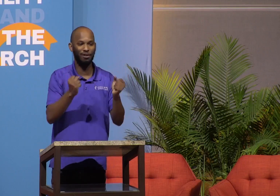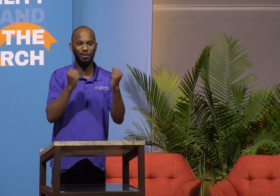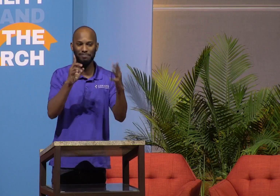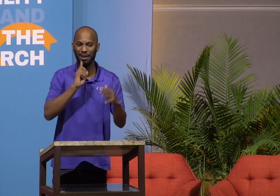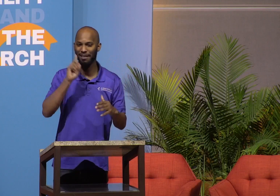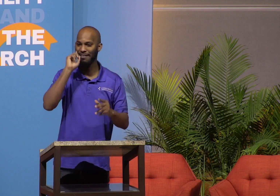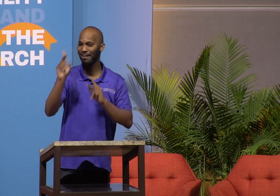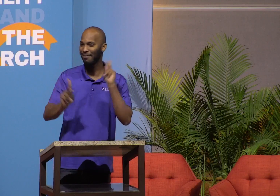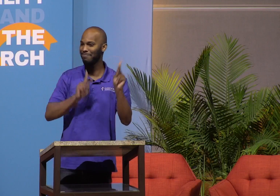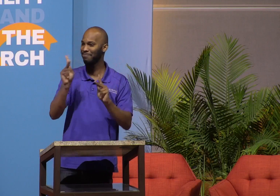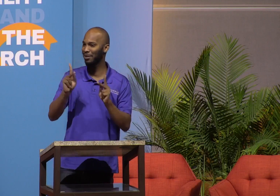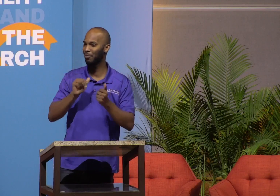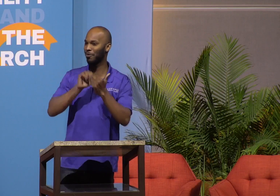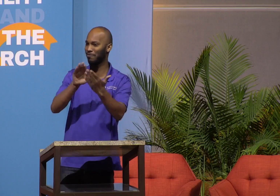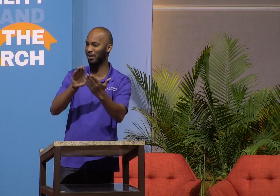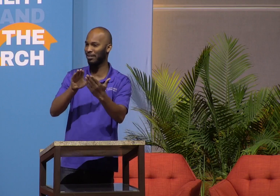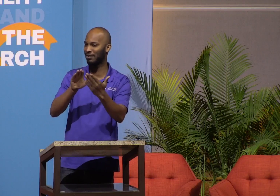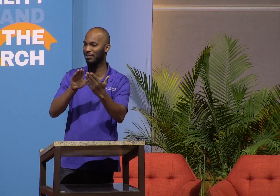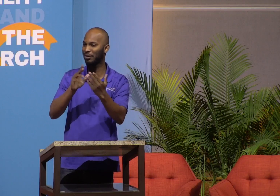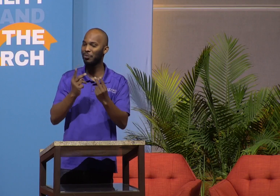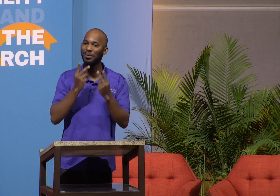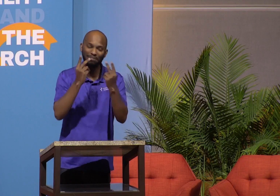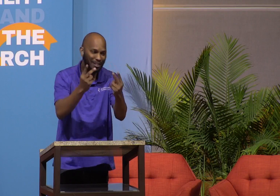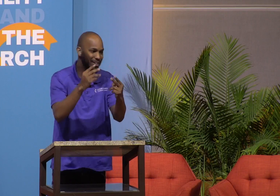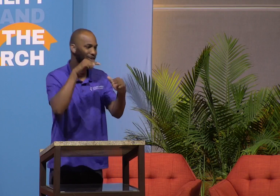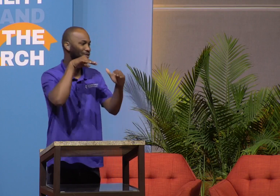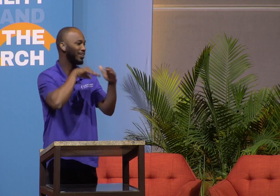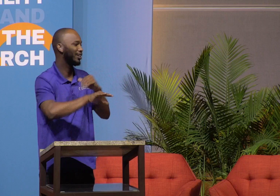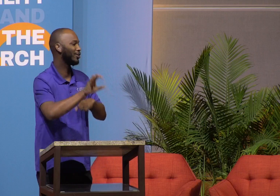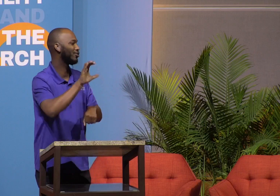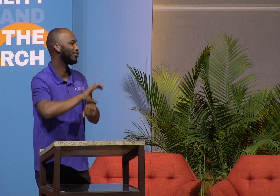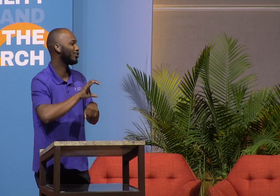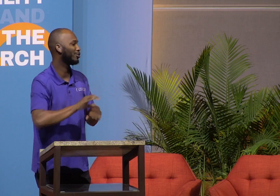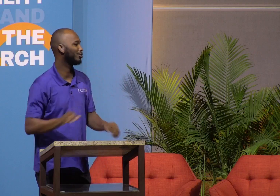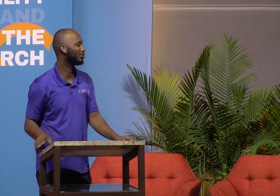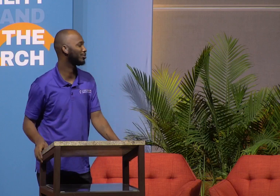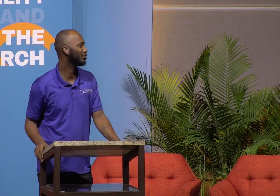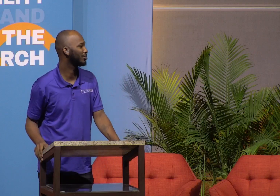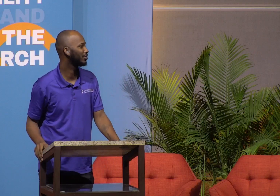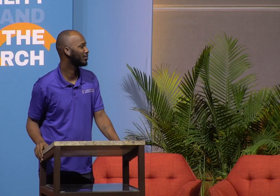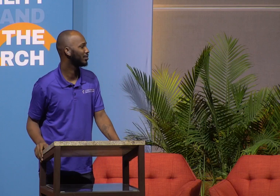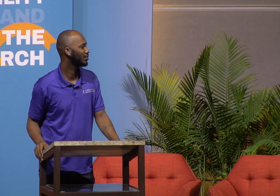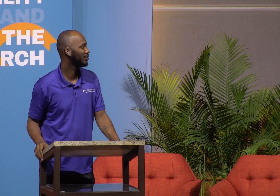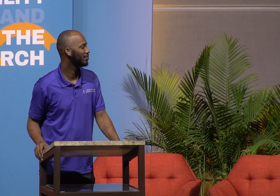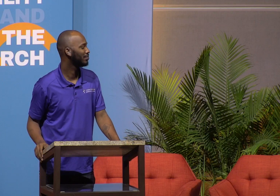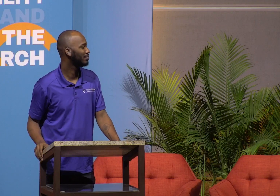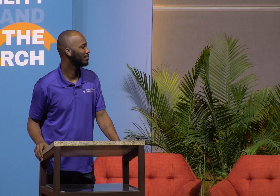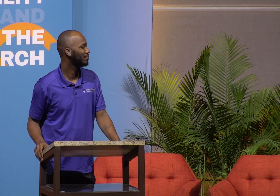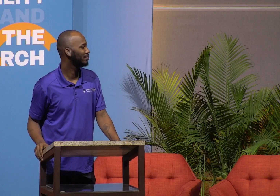me? So there's a lot of layers that deaf individuals face when actually attending a